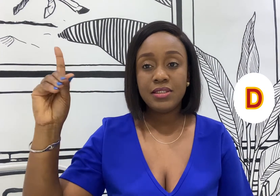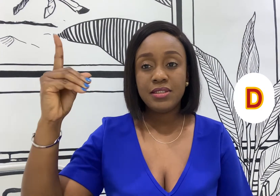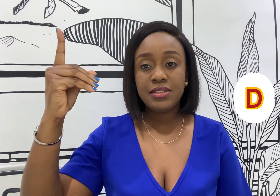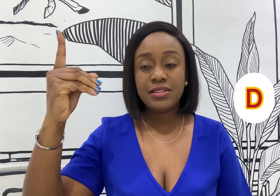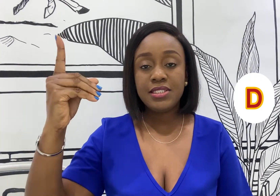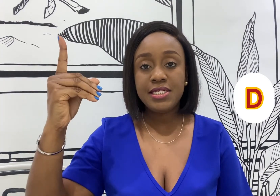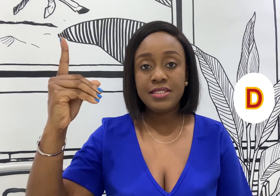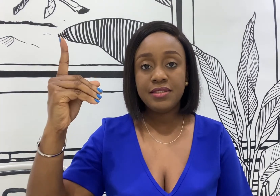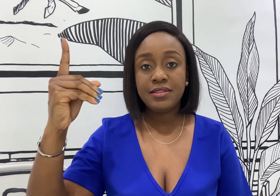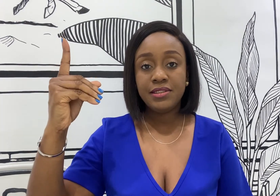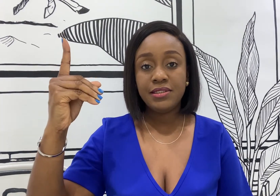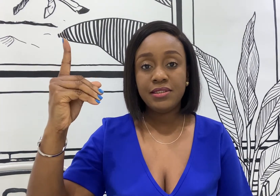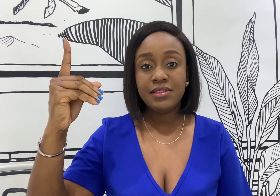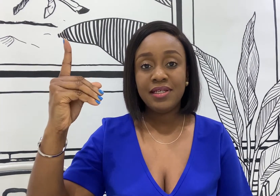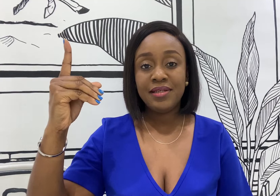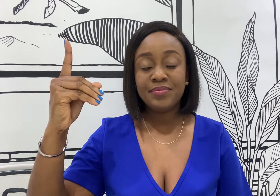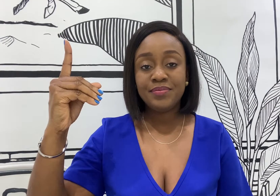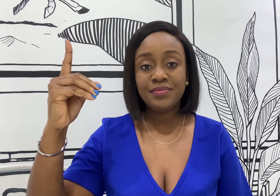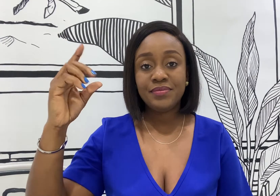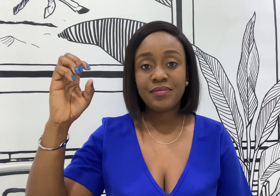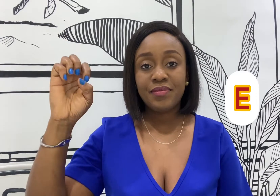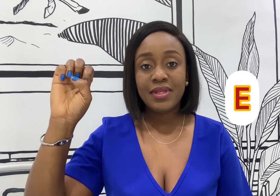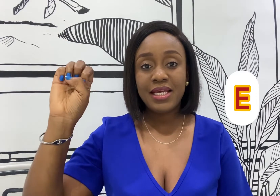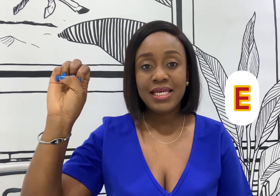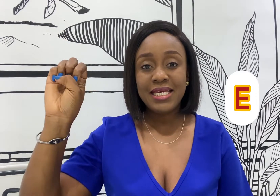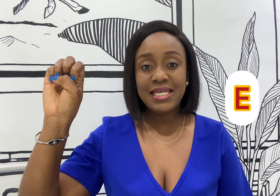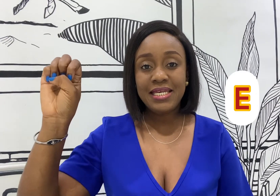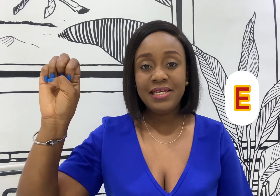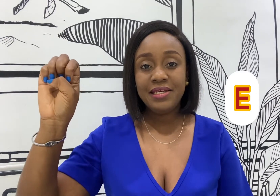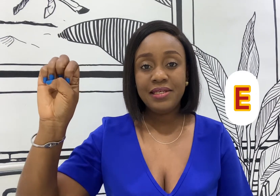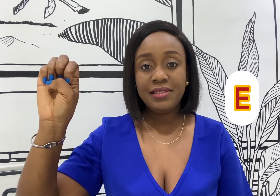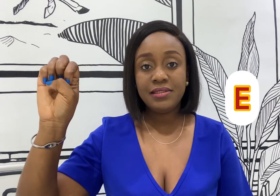D. Show you how. E,